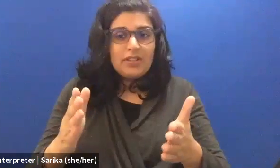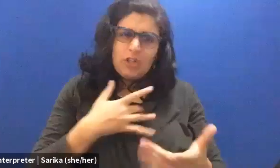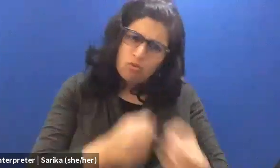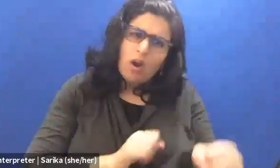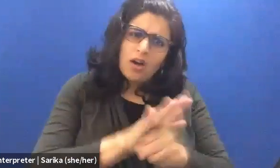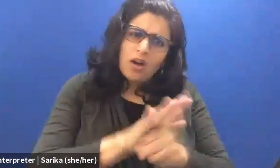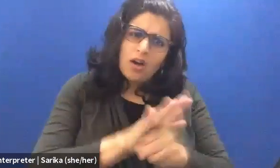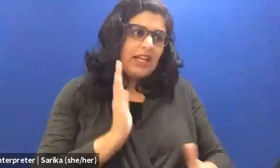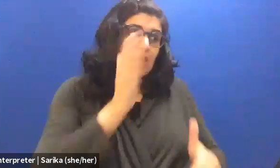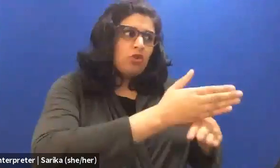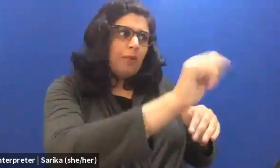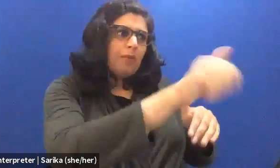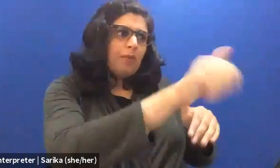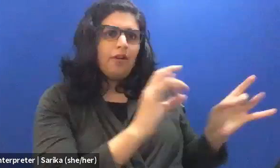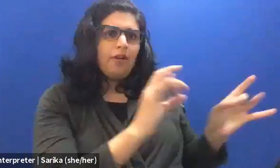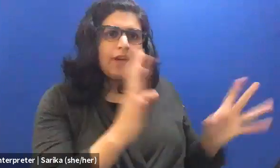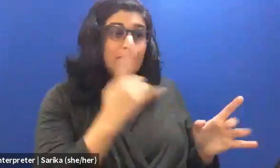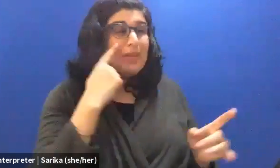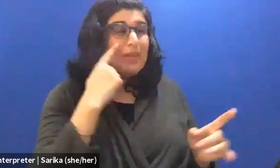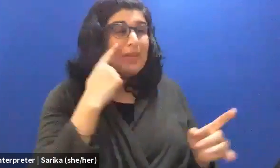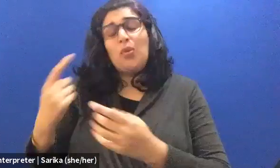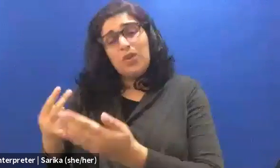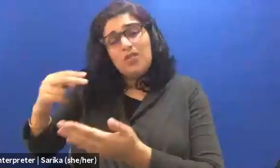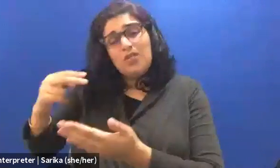because someone stood up for them. So, you know,